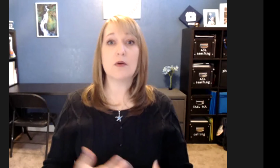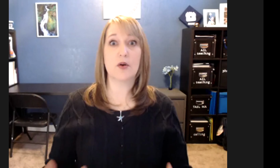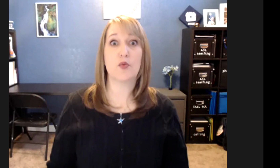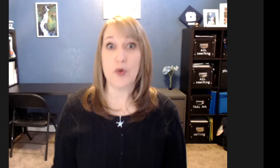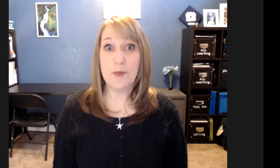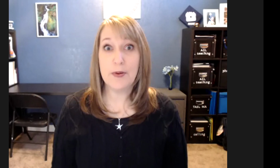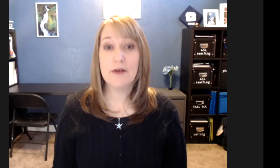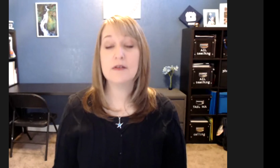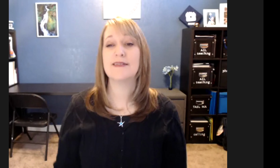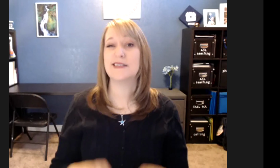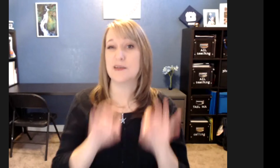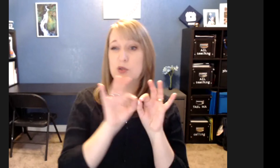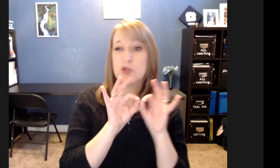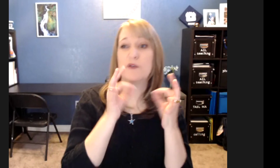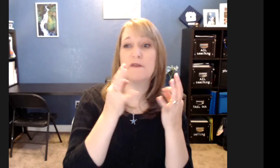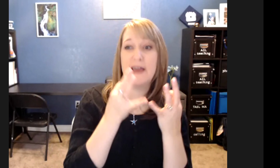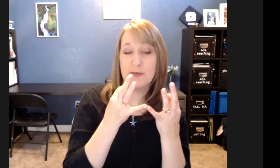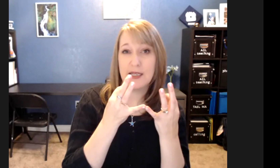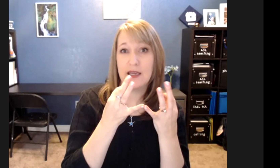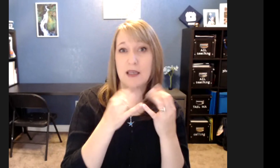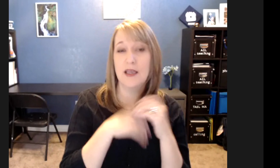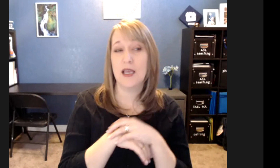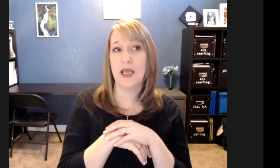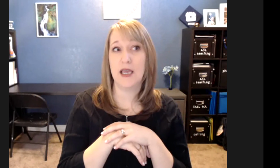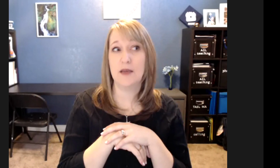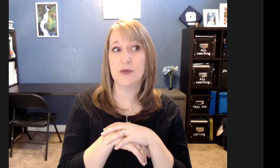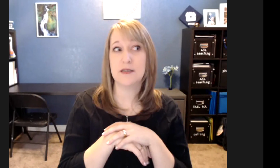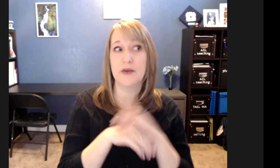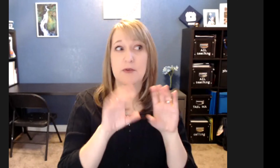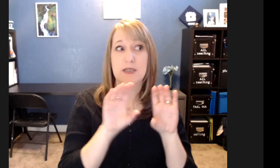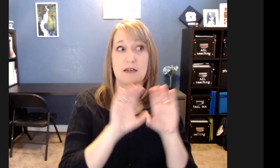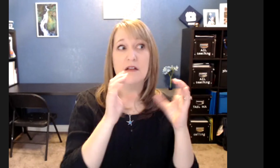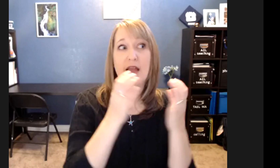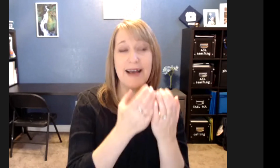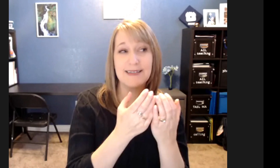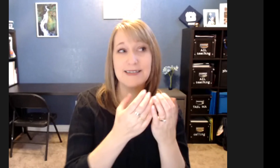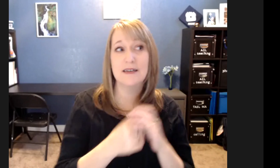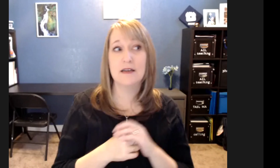a group, similar to family, and what else have we done? Class,